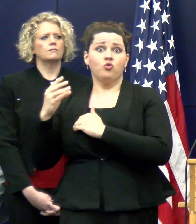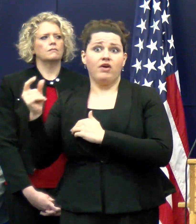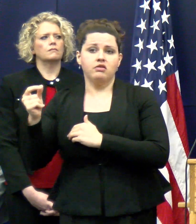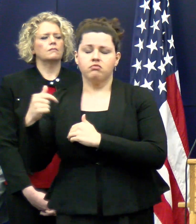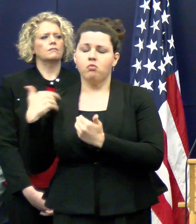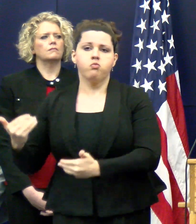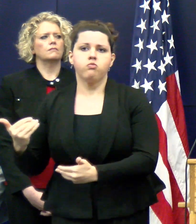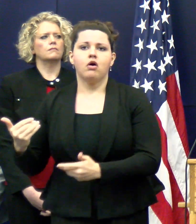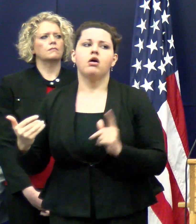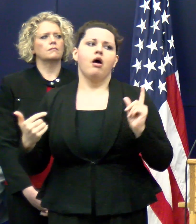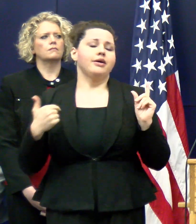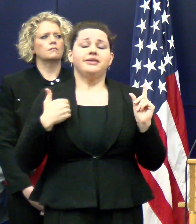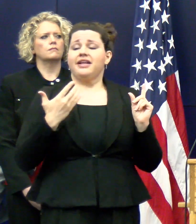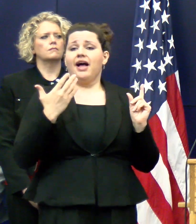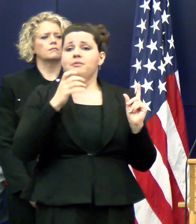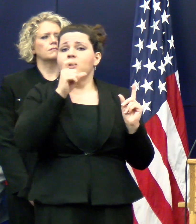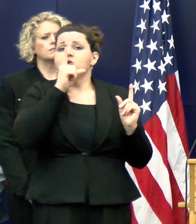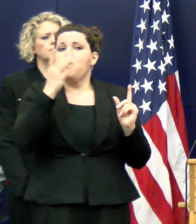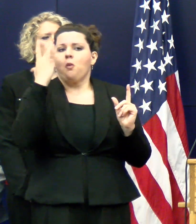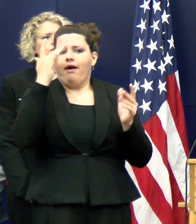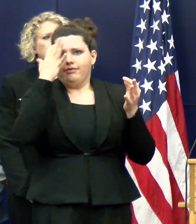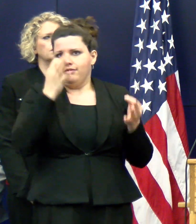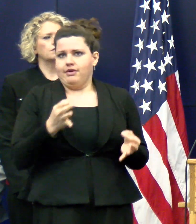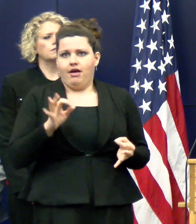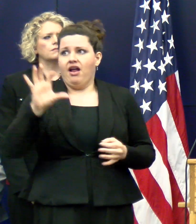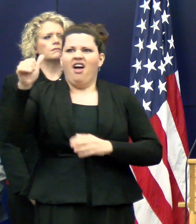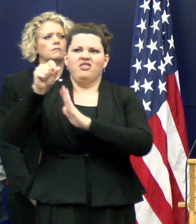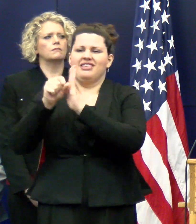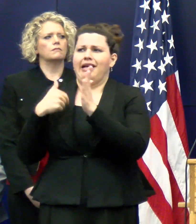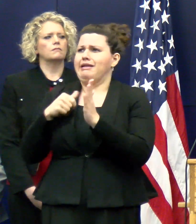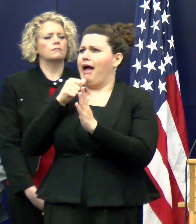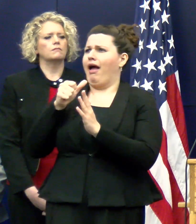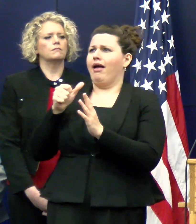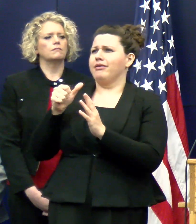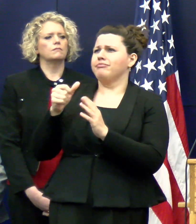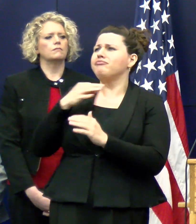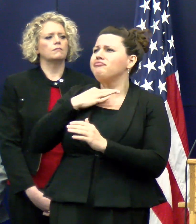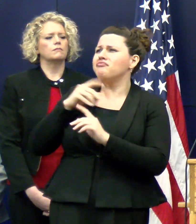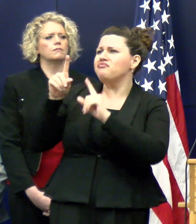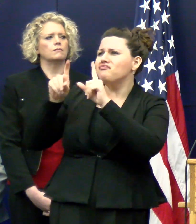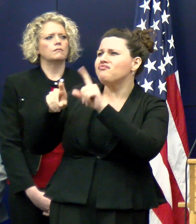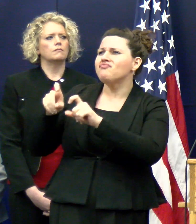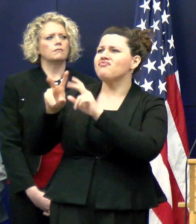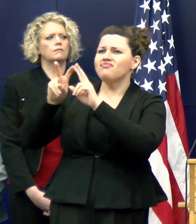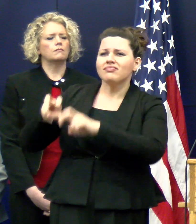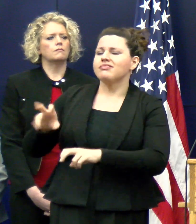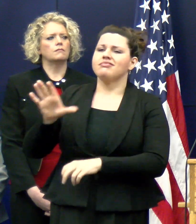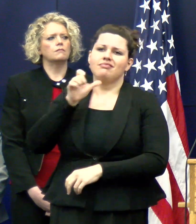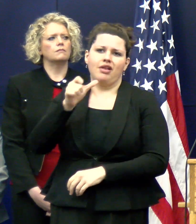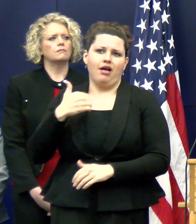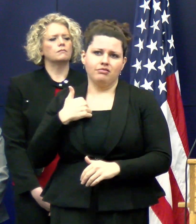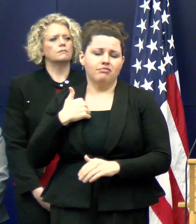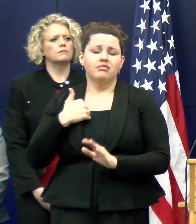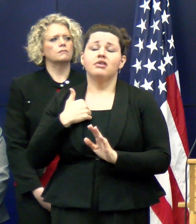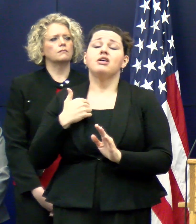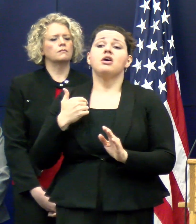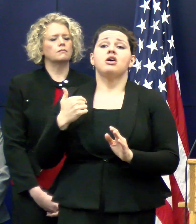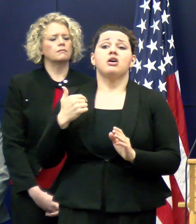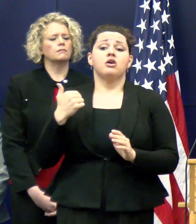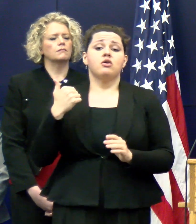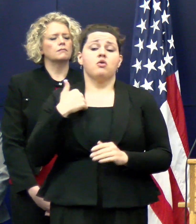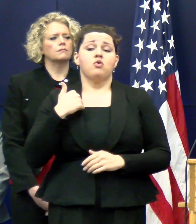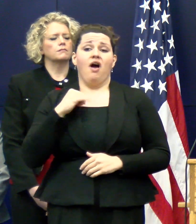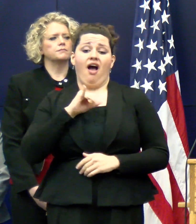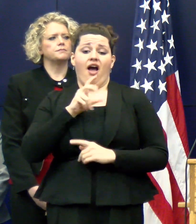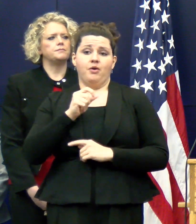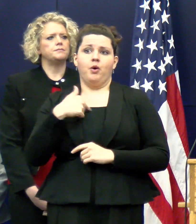I don't know what they're making their decisions on, and I'm going to stand here and evaluate. We do a weekly call with